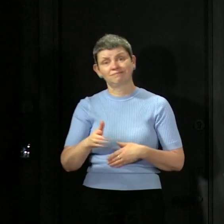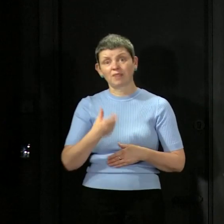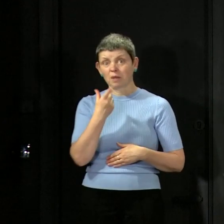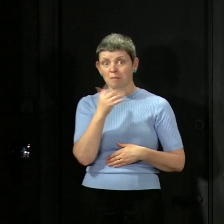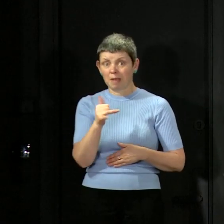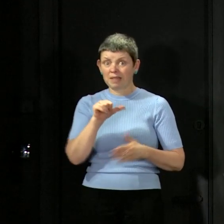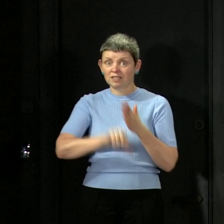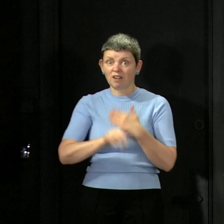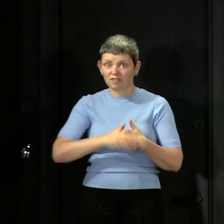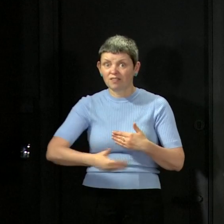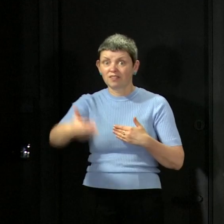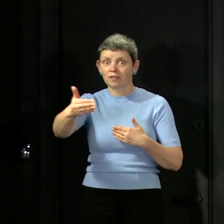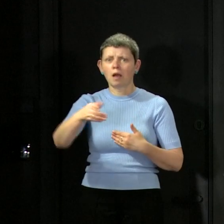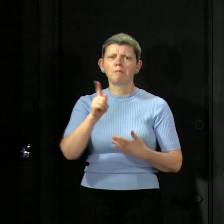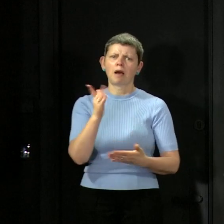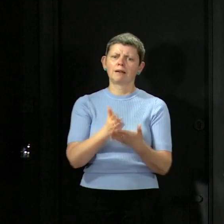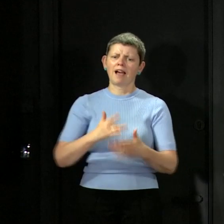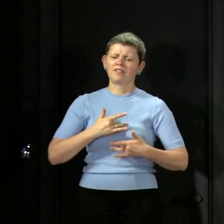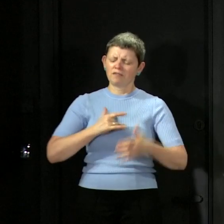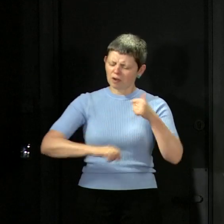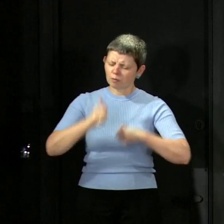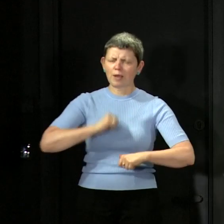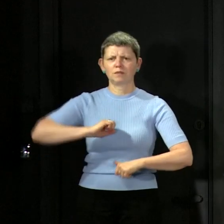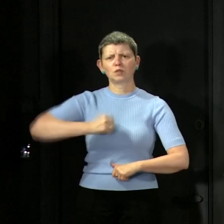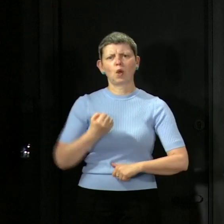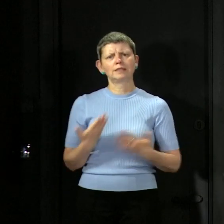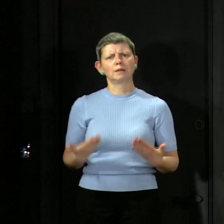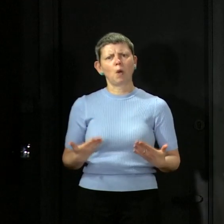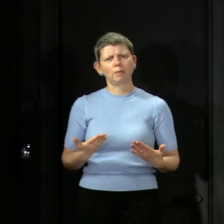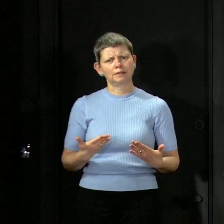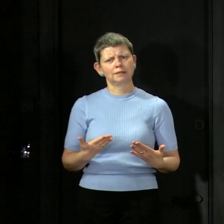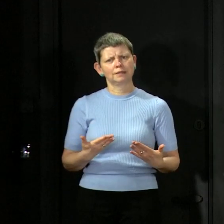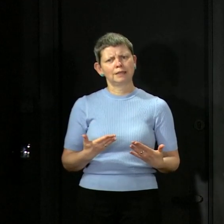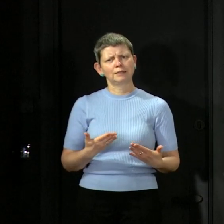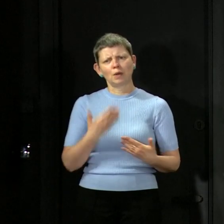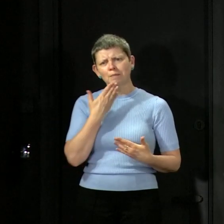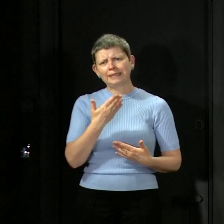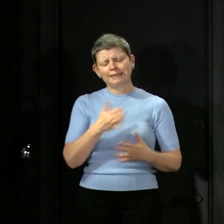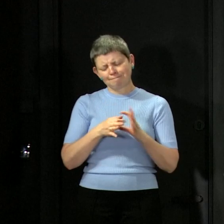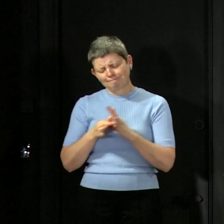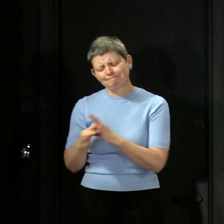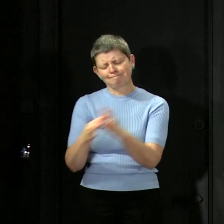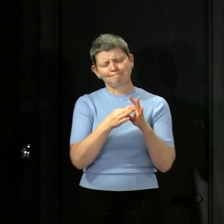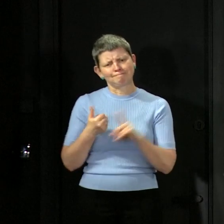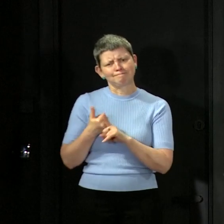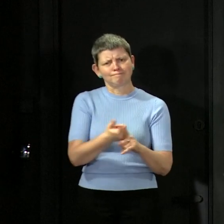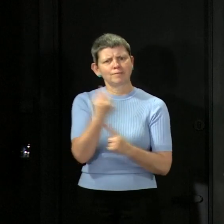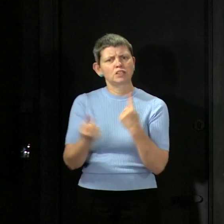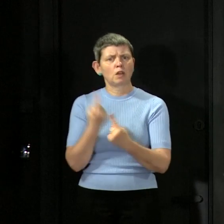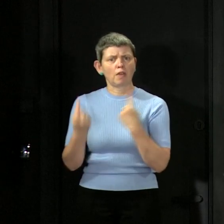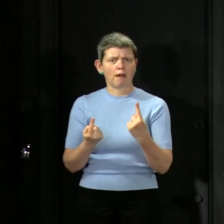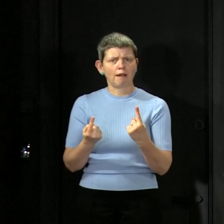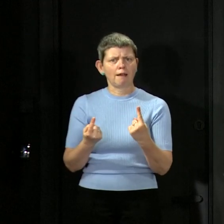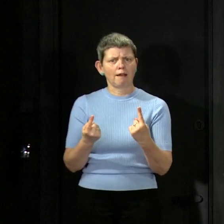been prouder of this country than I am right now. So let's continue to stick together and let's continue to do right by each other.